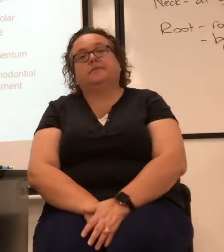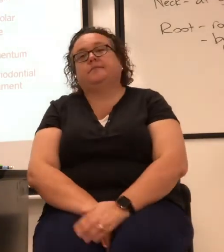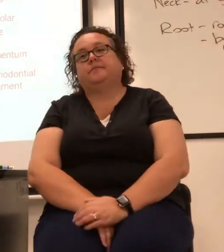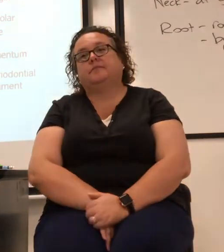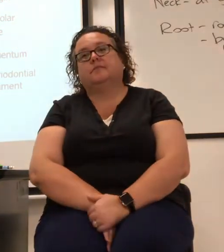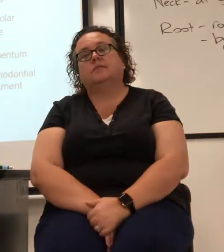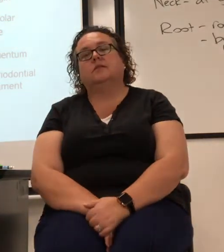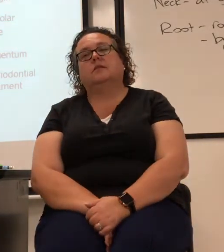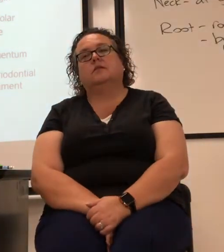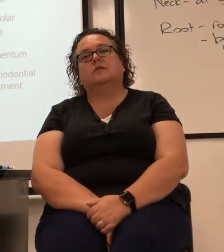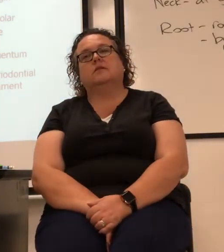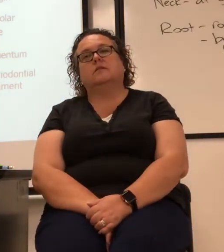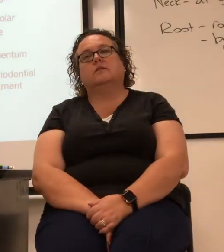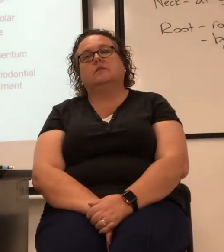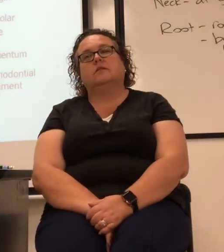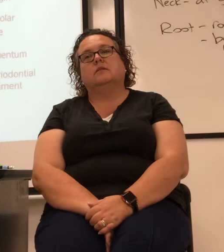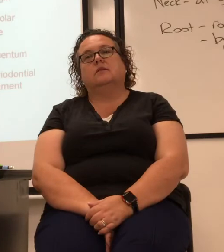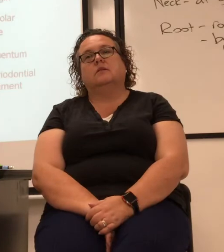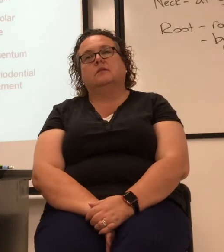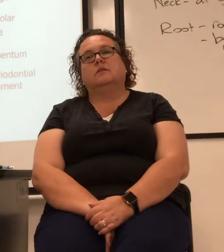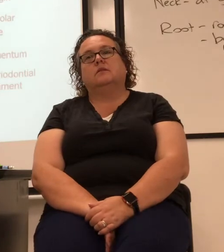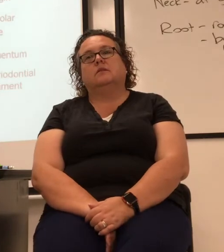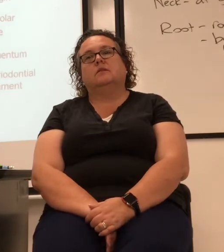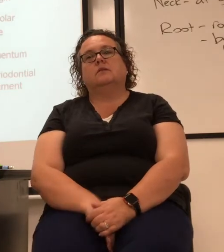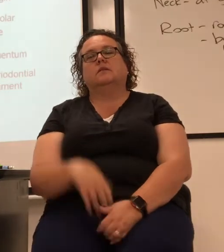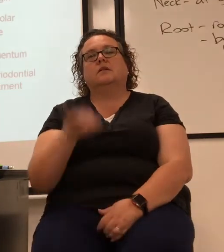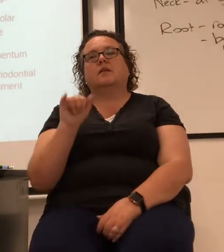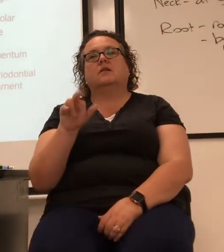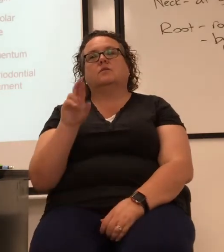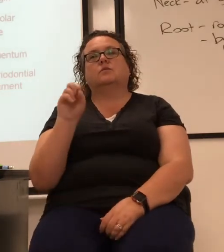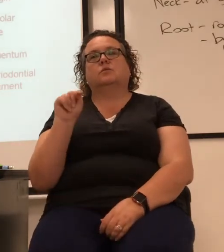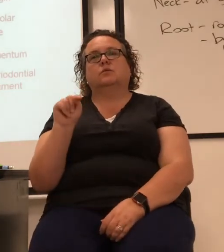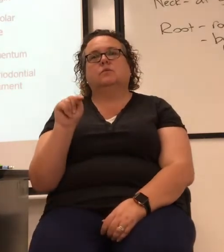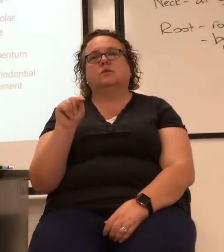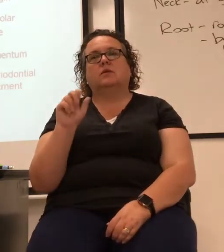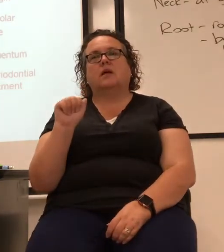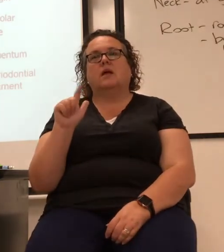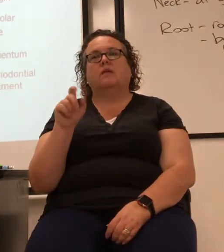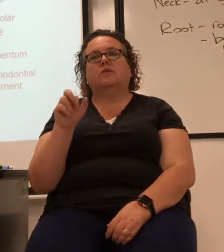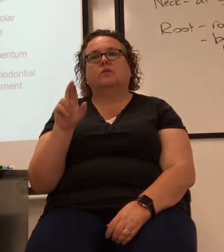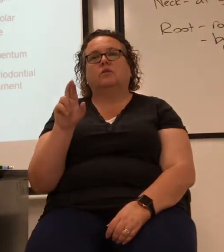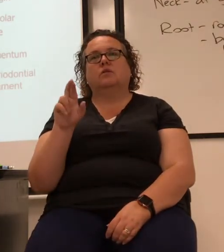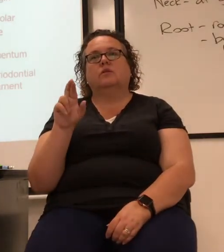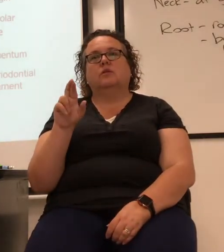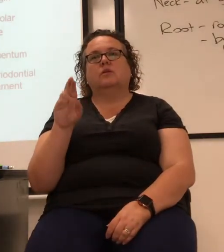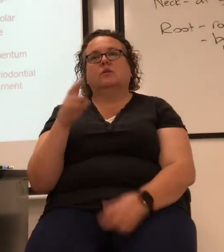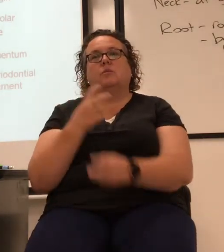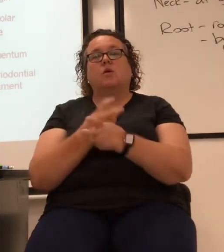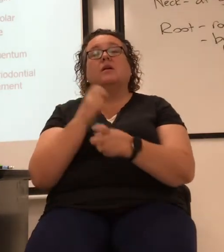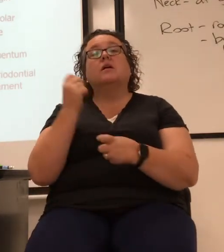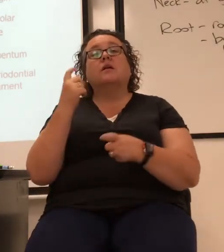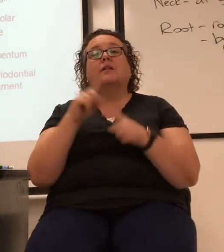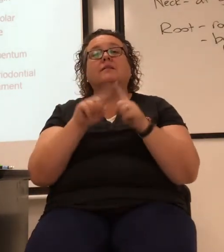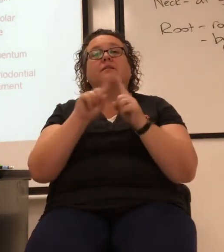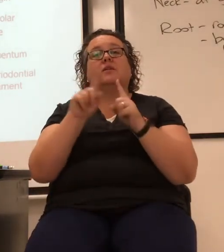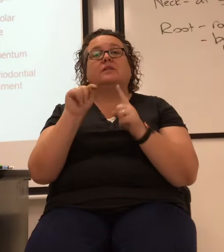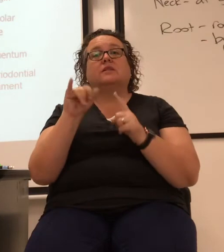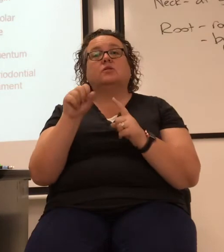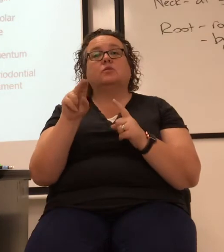gomphoses joint. Okay, so that's the root. You're in alveolar bone. So the different tissues of the